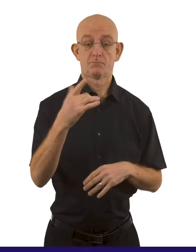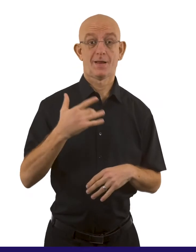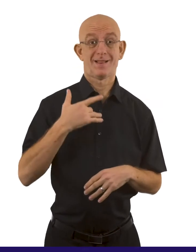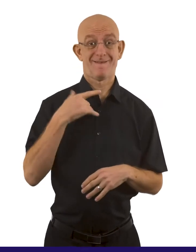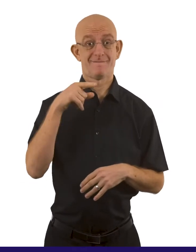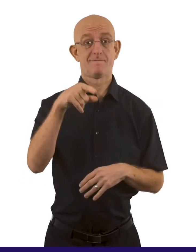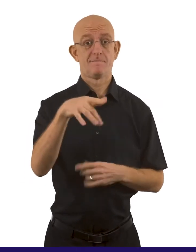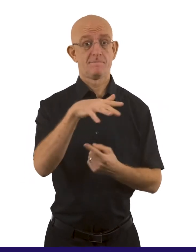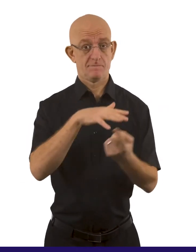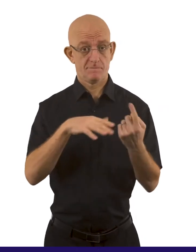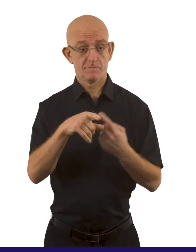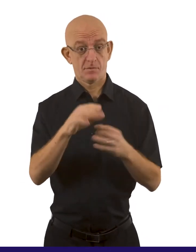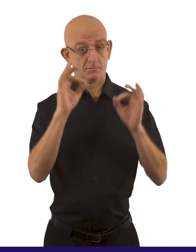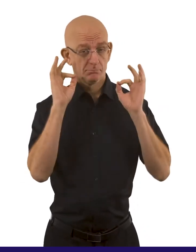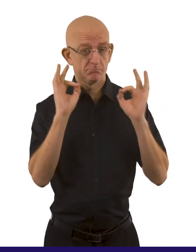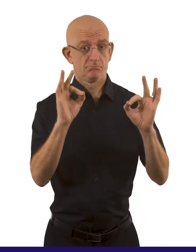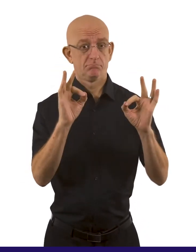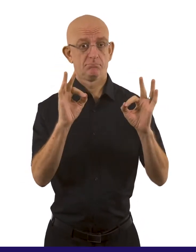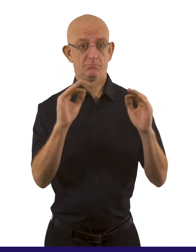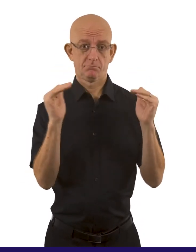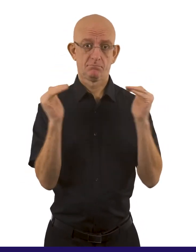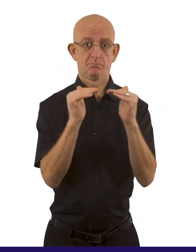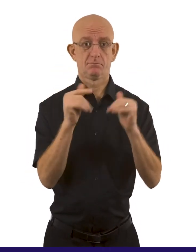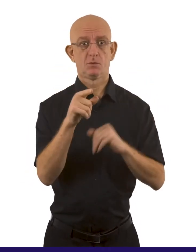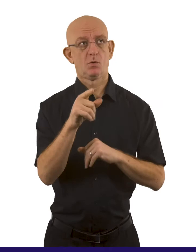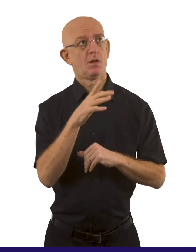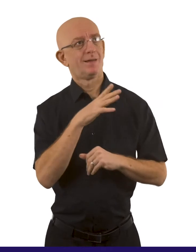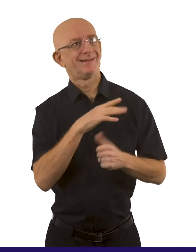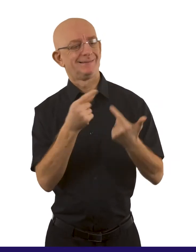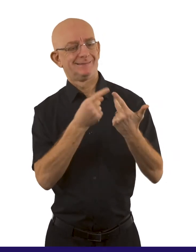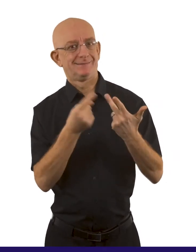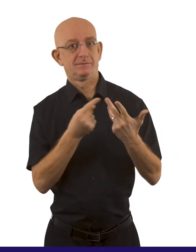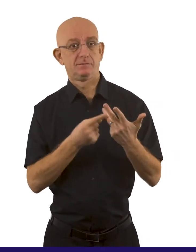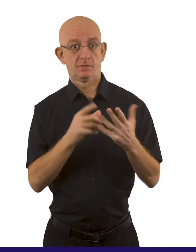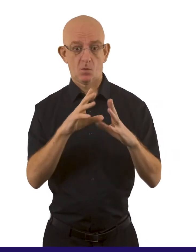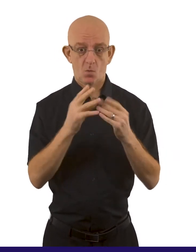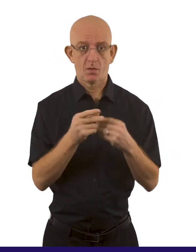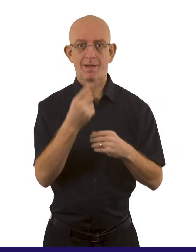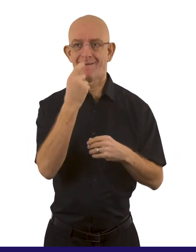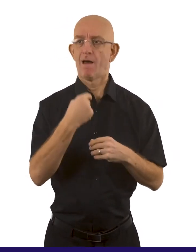Question 3. Does where you live meet your needs to live independently?